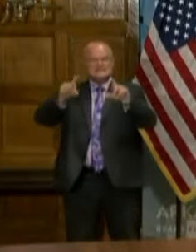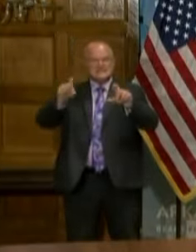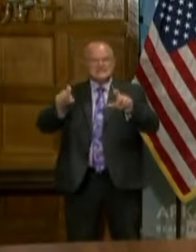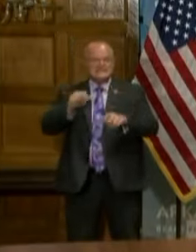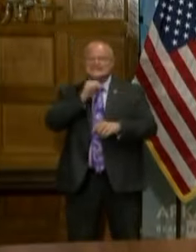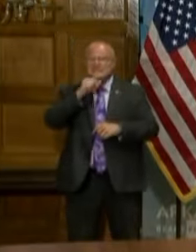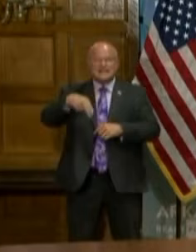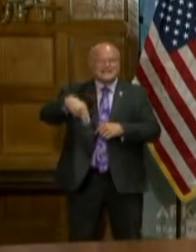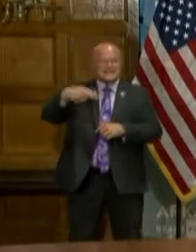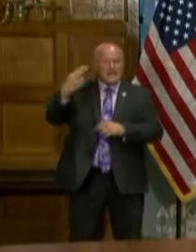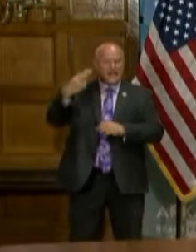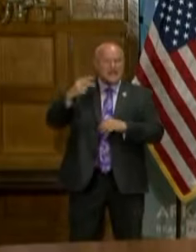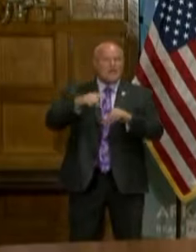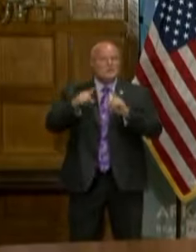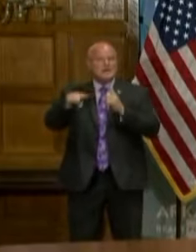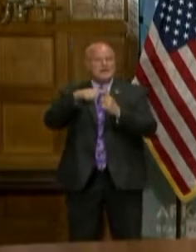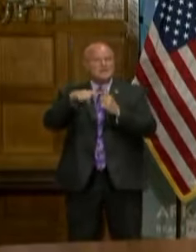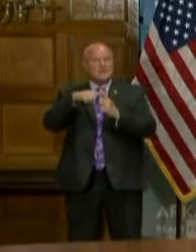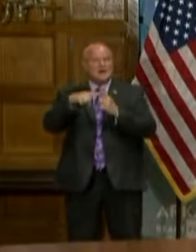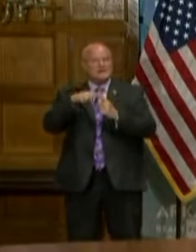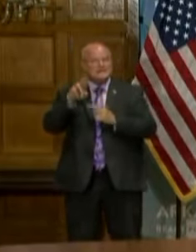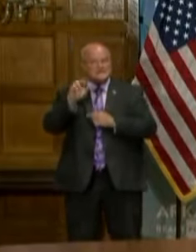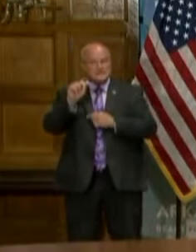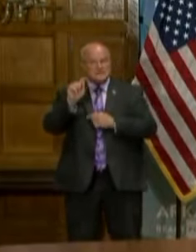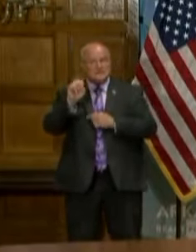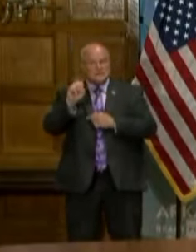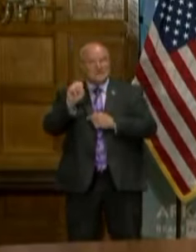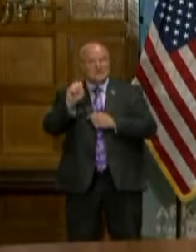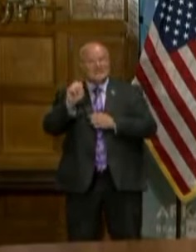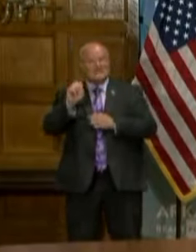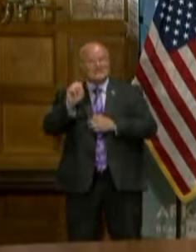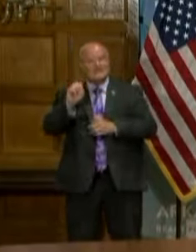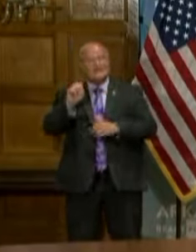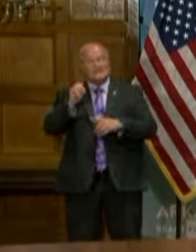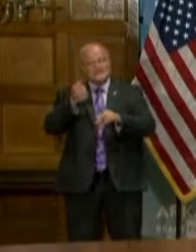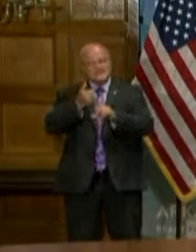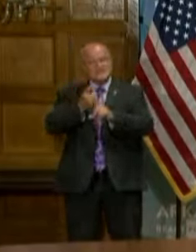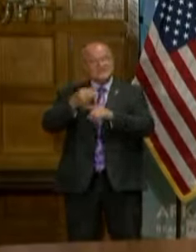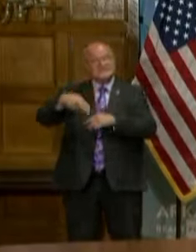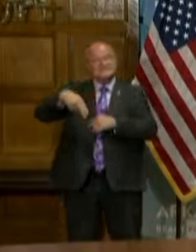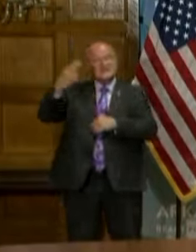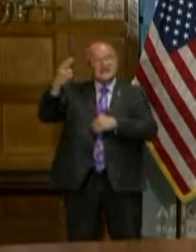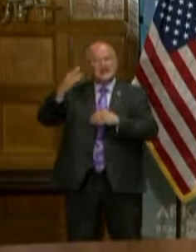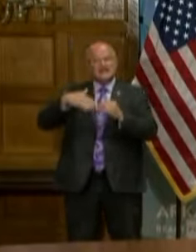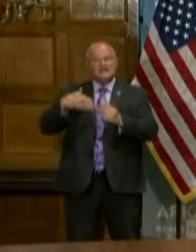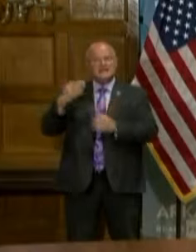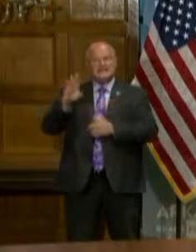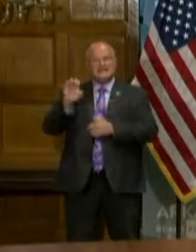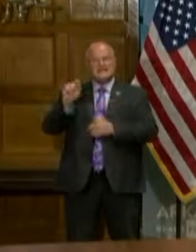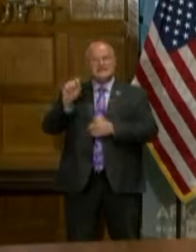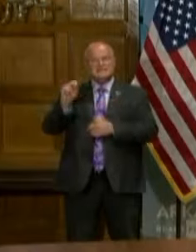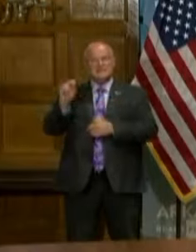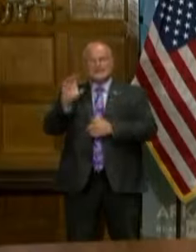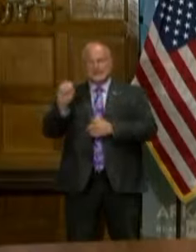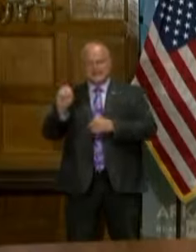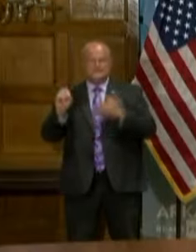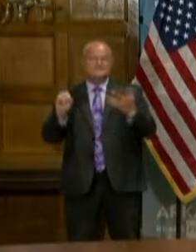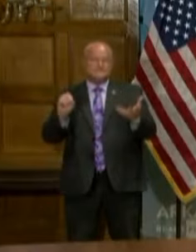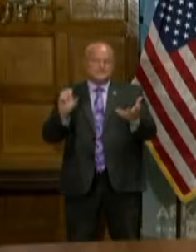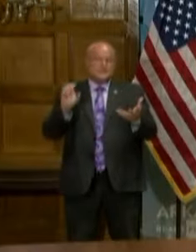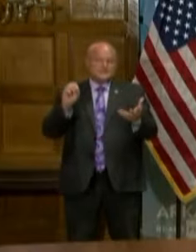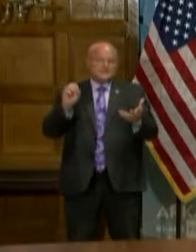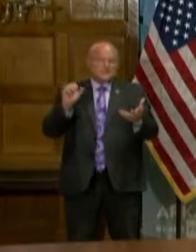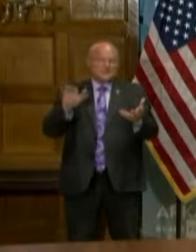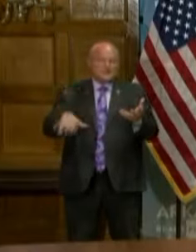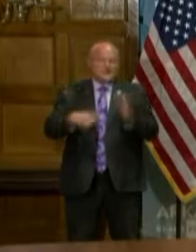testing is not as high, but the positivity rate is higher than it was in Benton County. And so